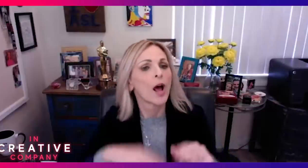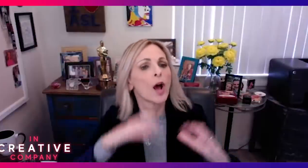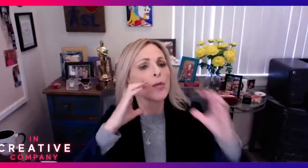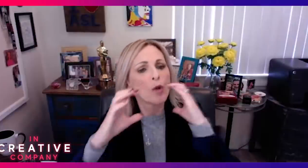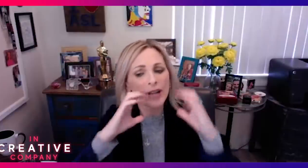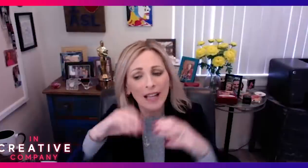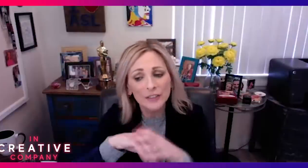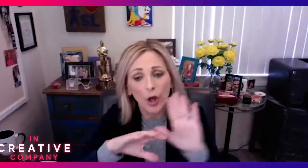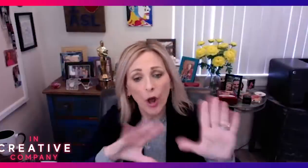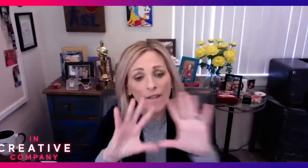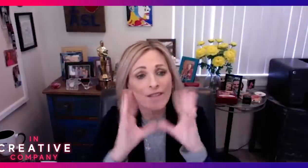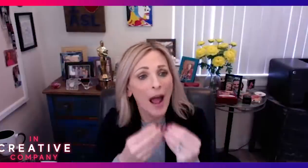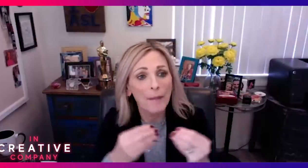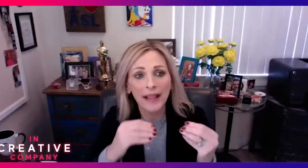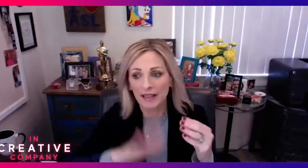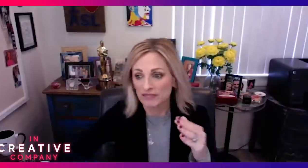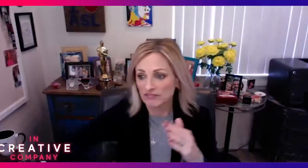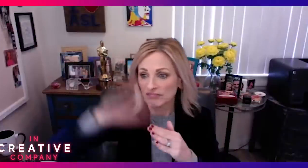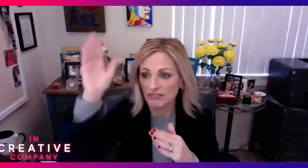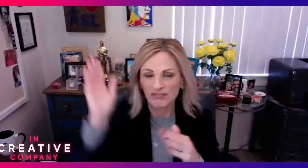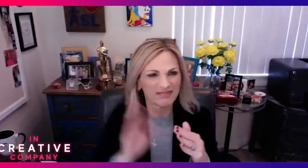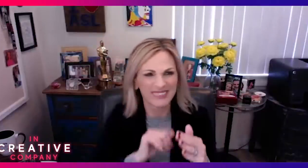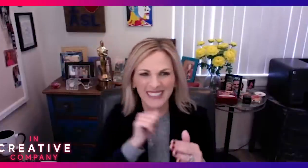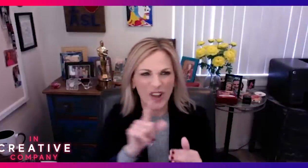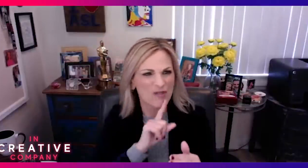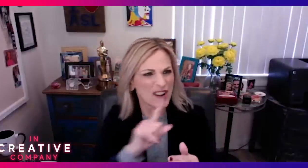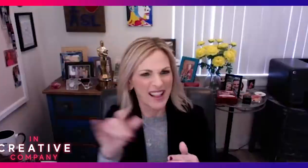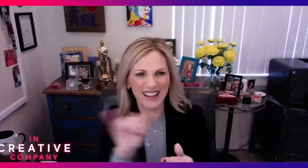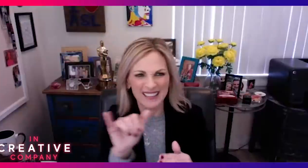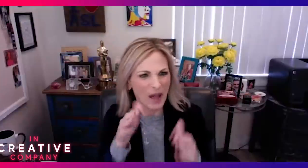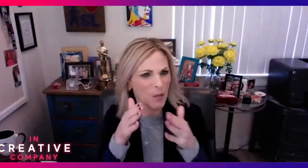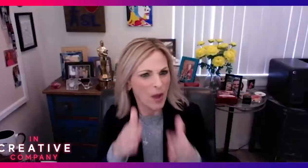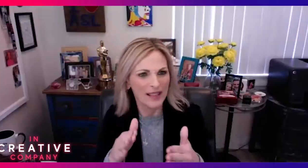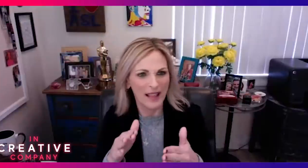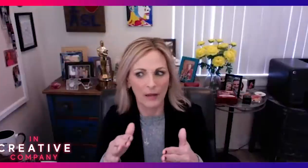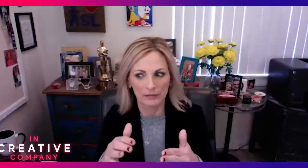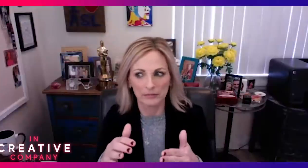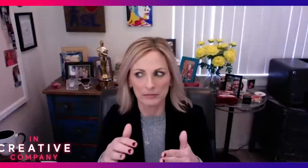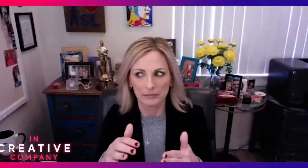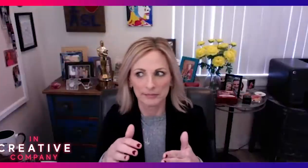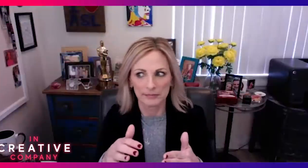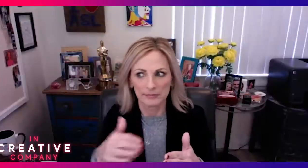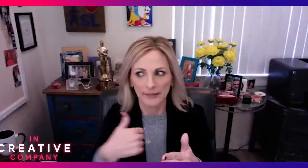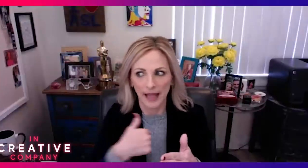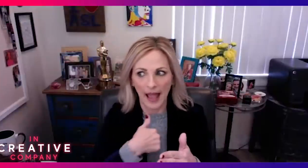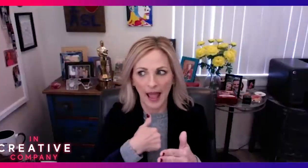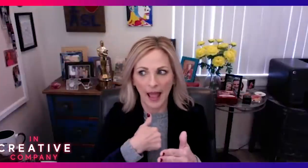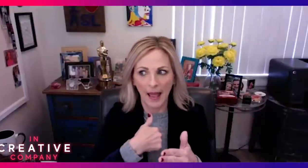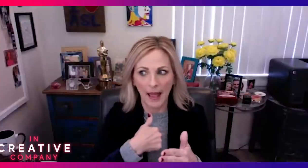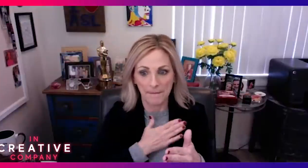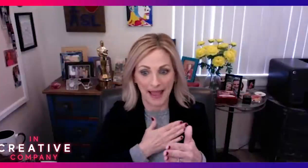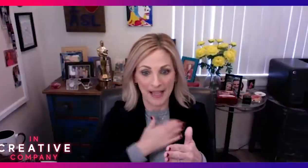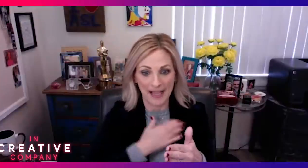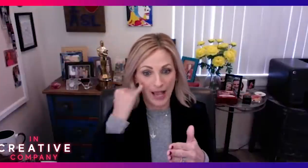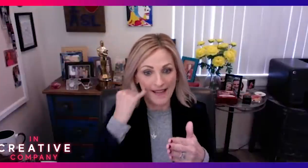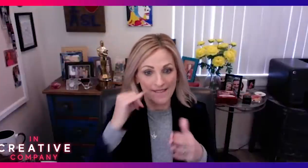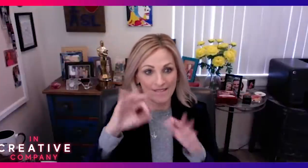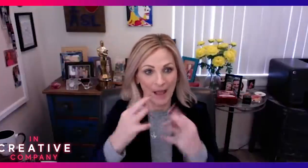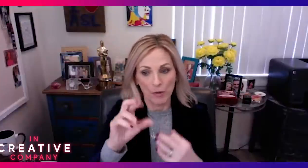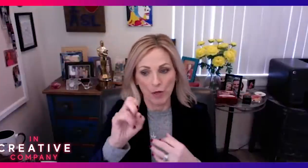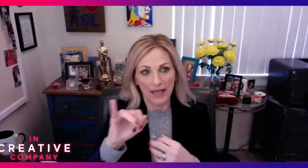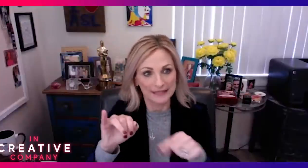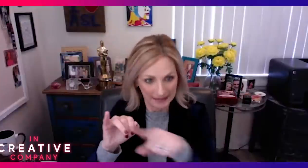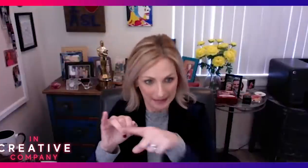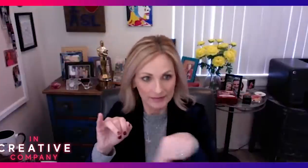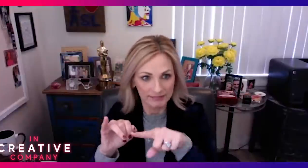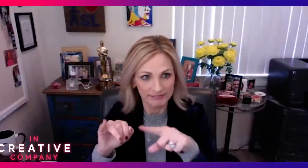beauty queen and that was it. And in her family growing up, she didn't have any real communication. There wasn't any opportunity.